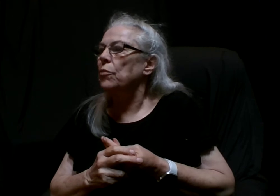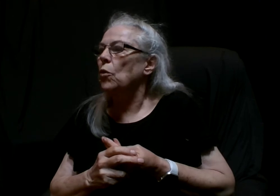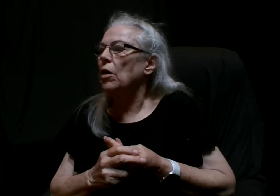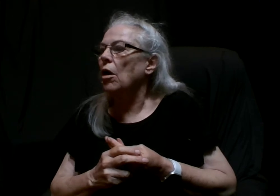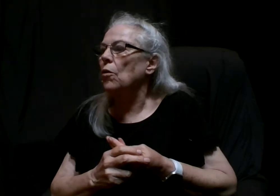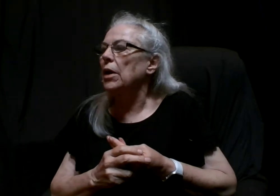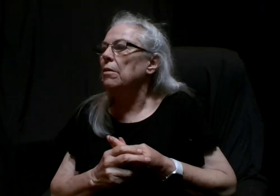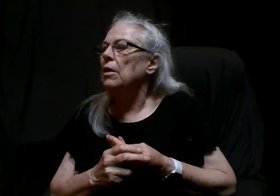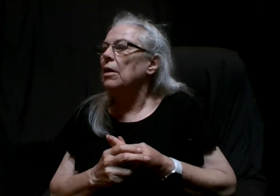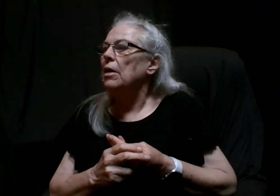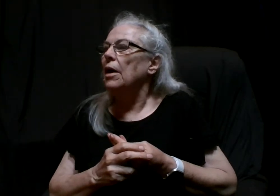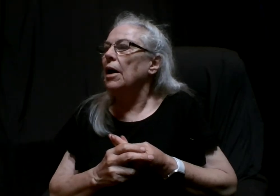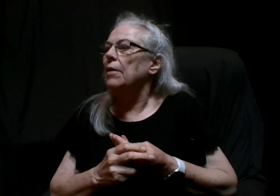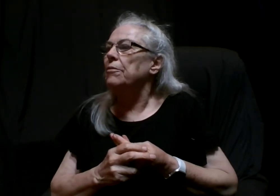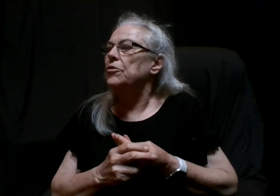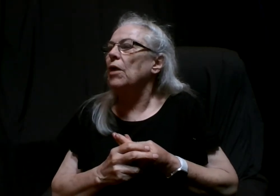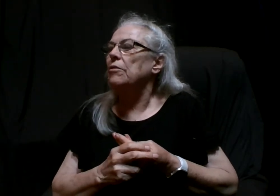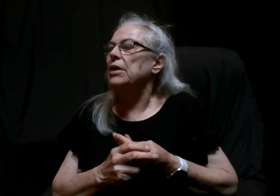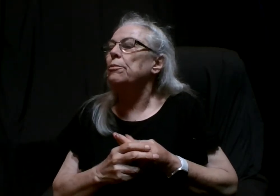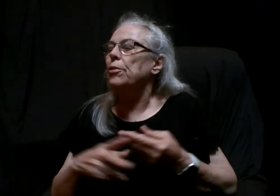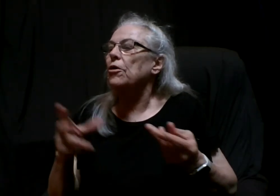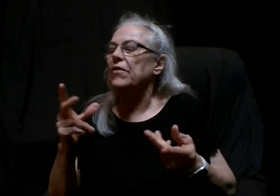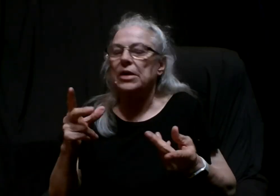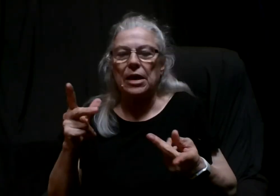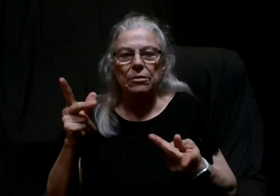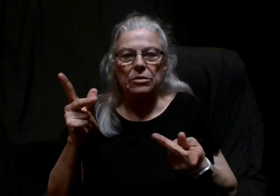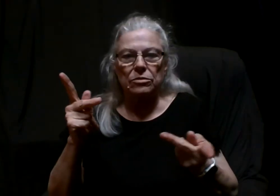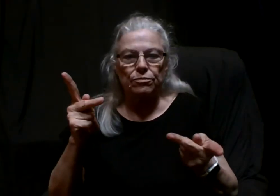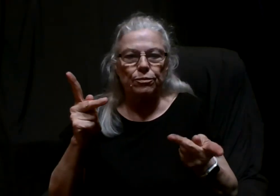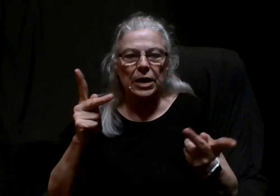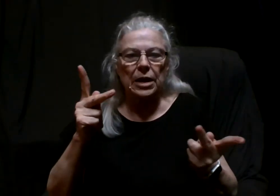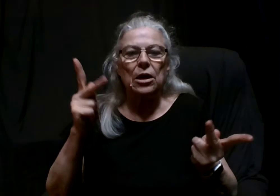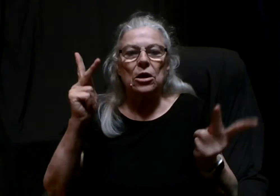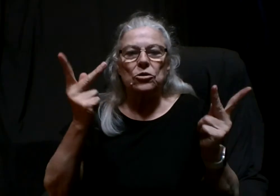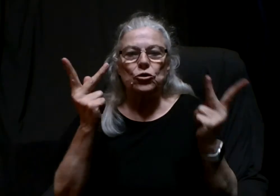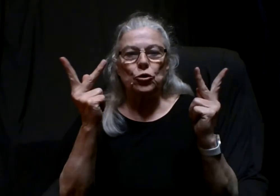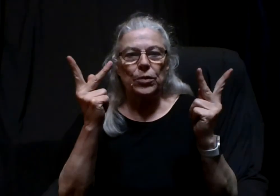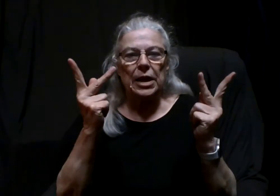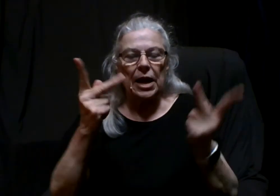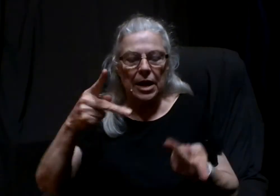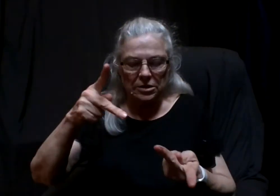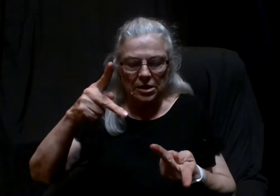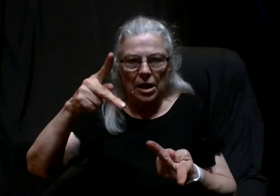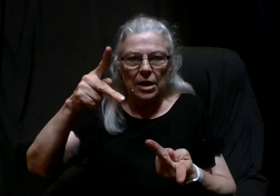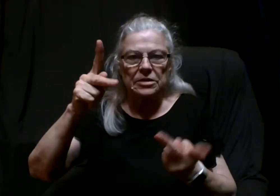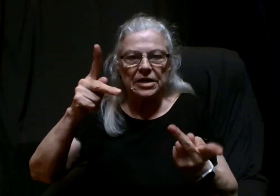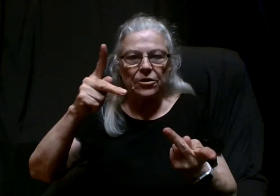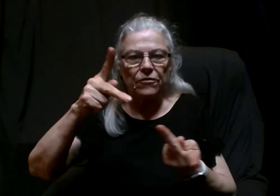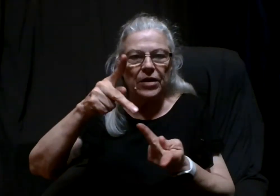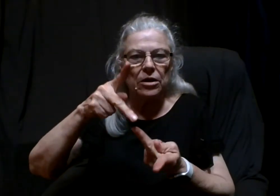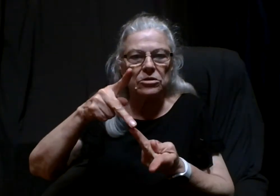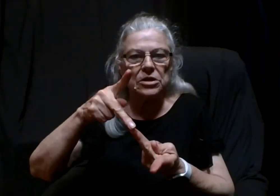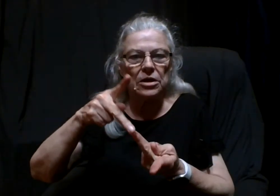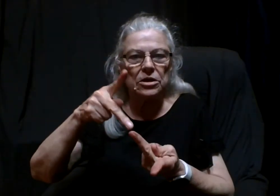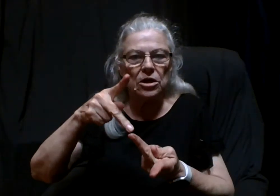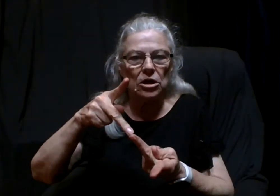where are we? Drowned in perfect and P, two P hands, center fingers touch